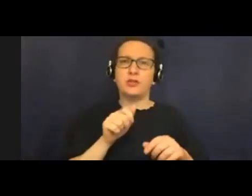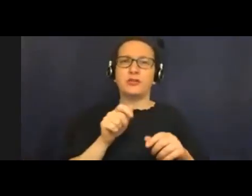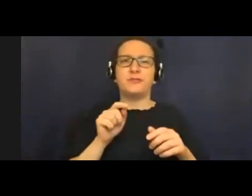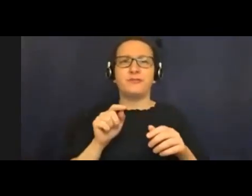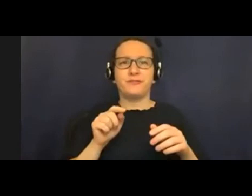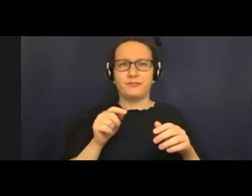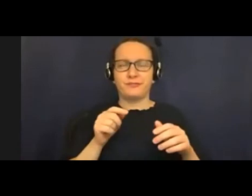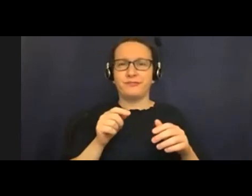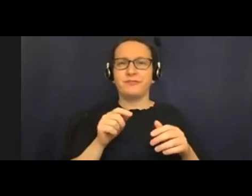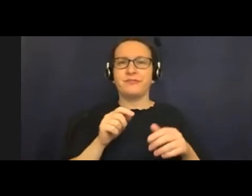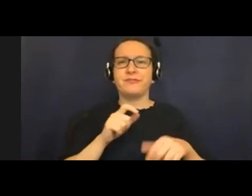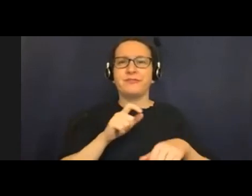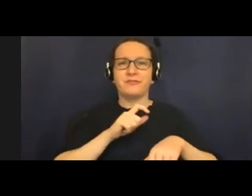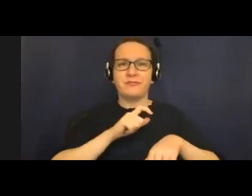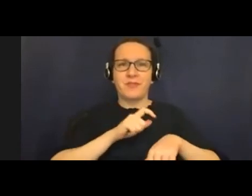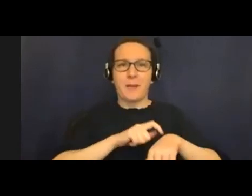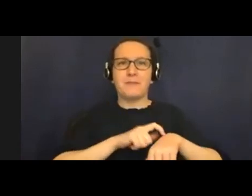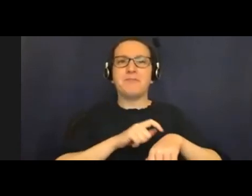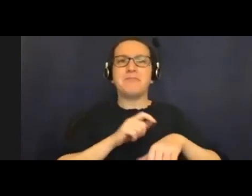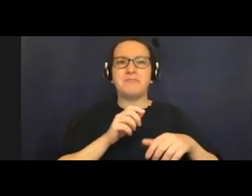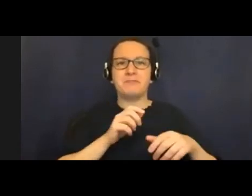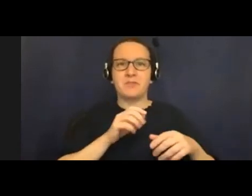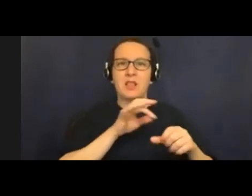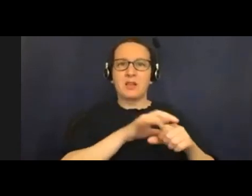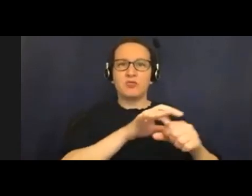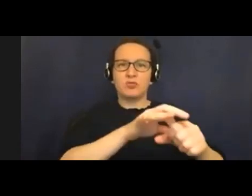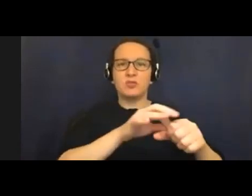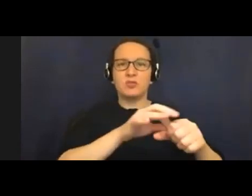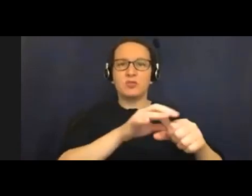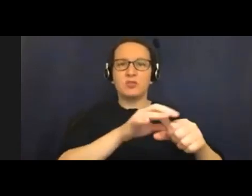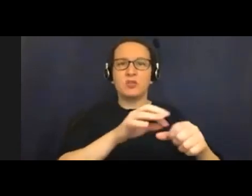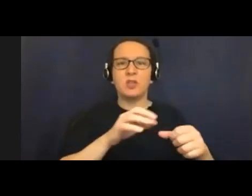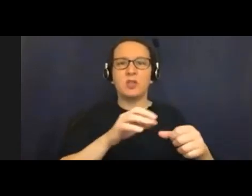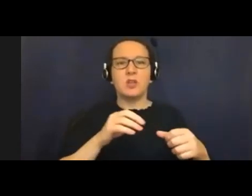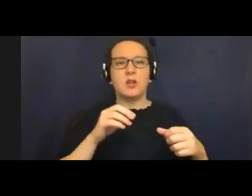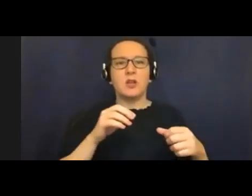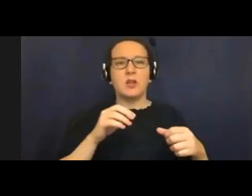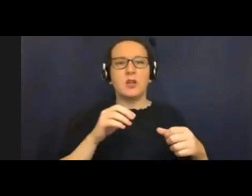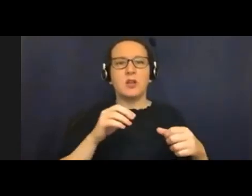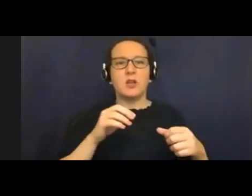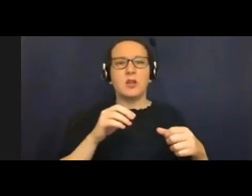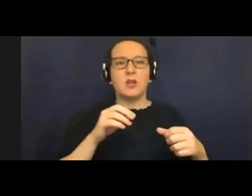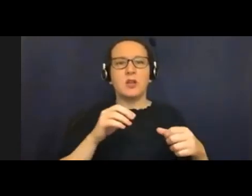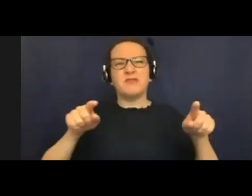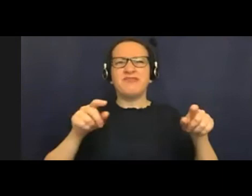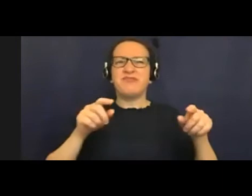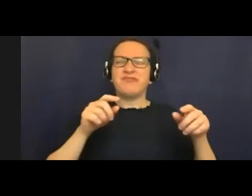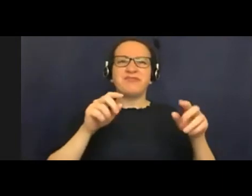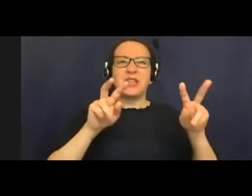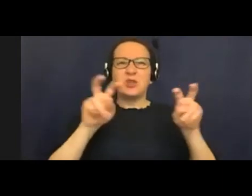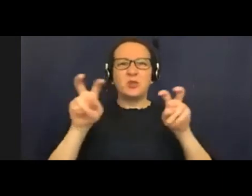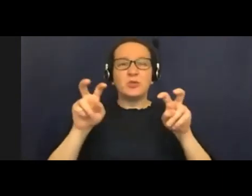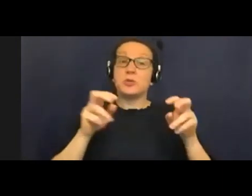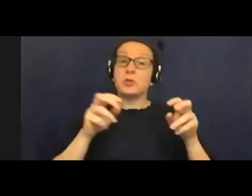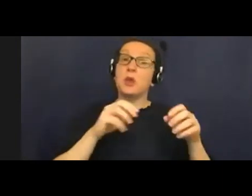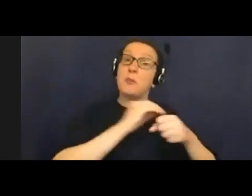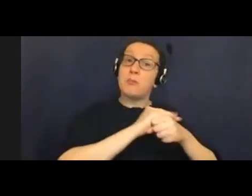during, let's say, a period of pandemic, but also a period of natural disaster, for